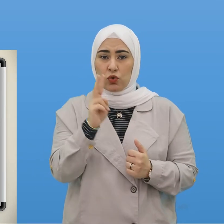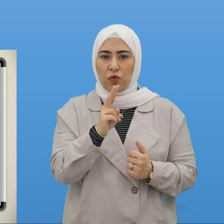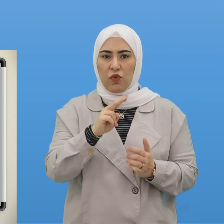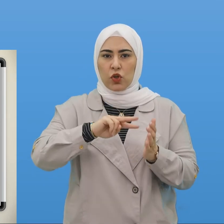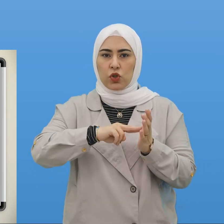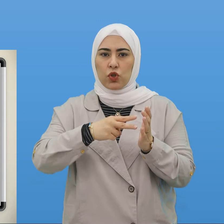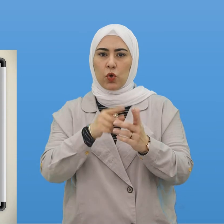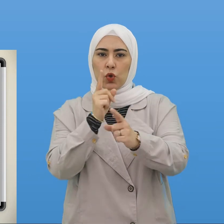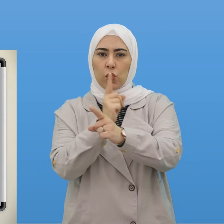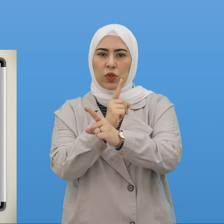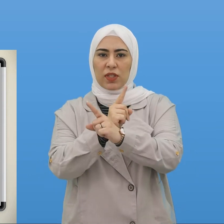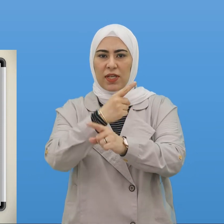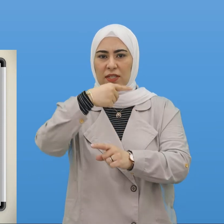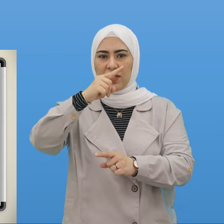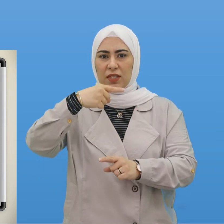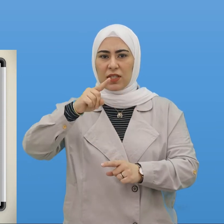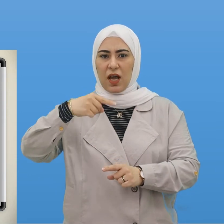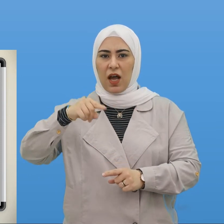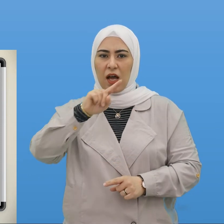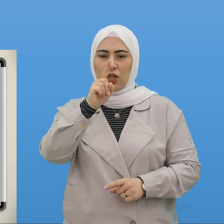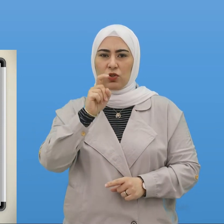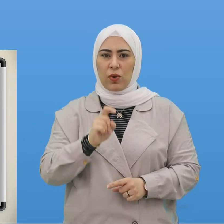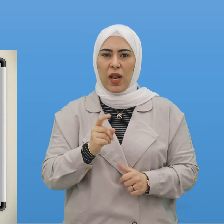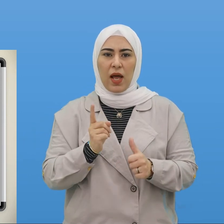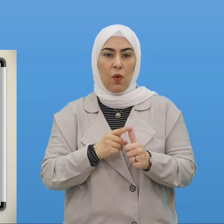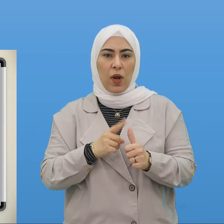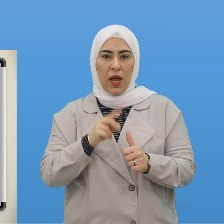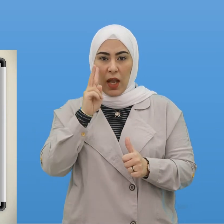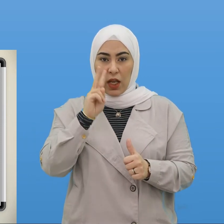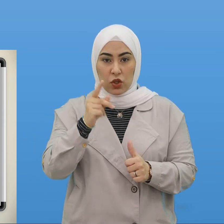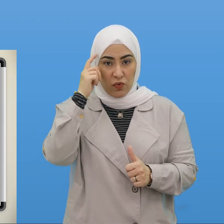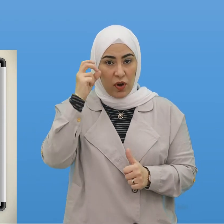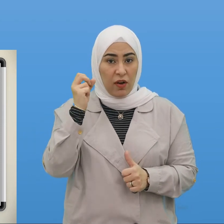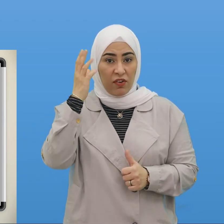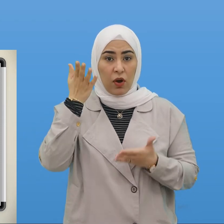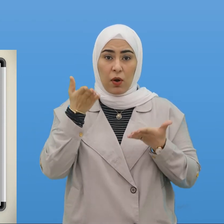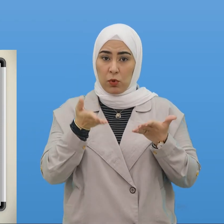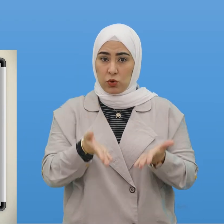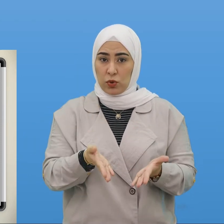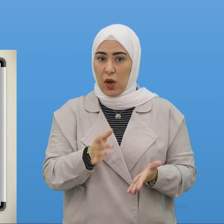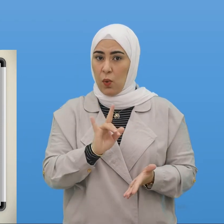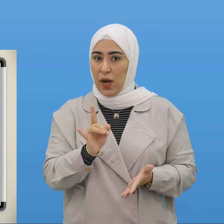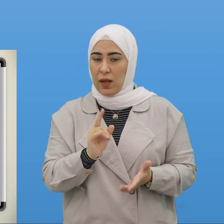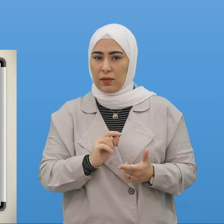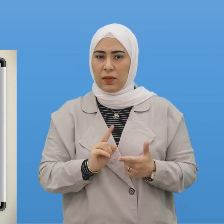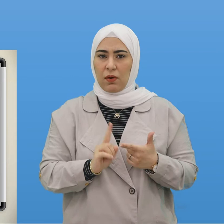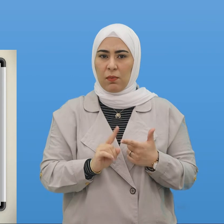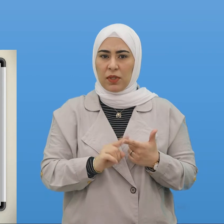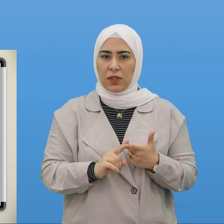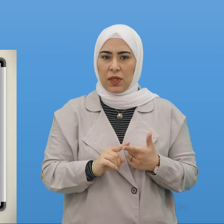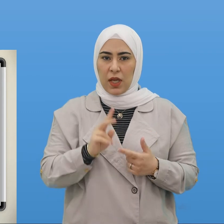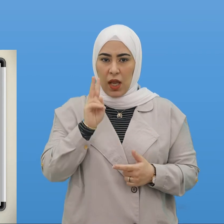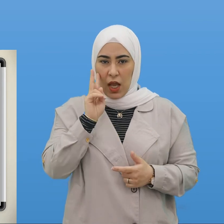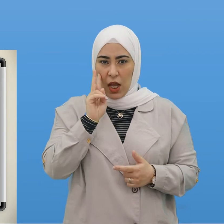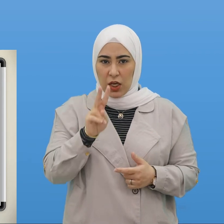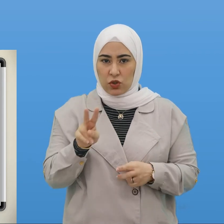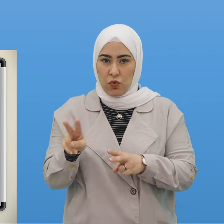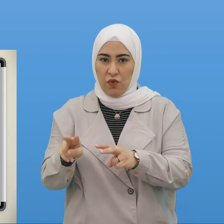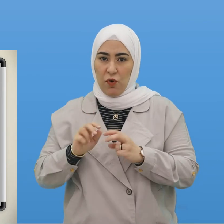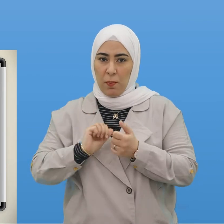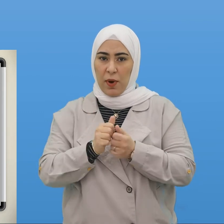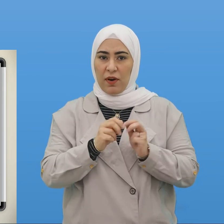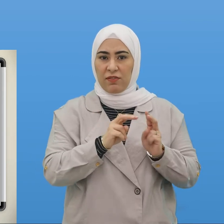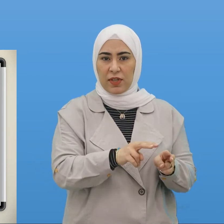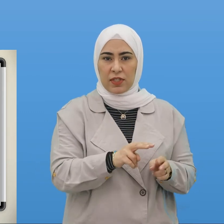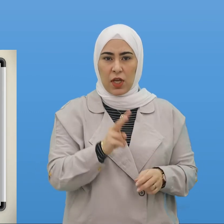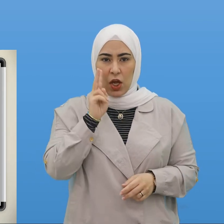your passage. I will check that the ideas are there. I will check if you paraphrase. We will check the spelling,